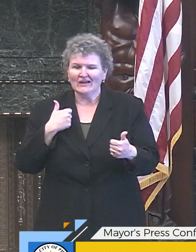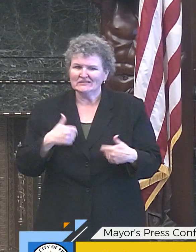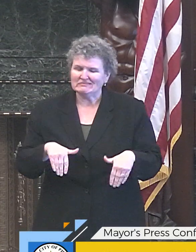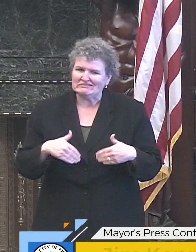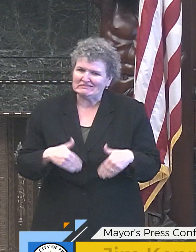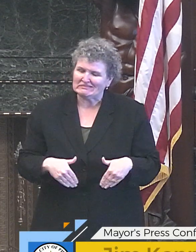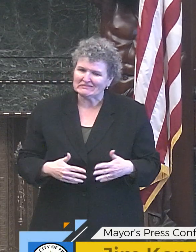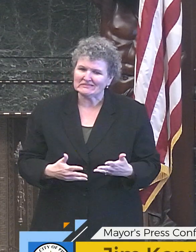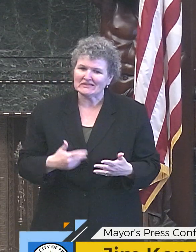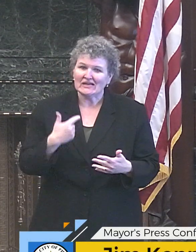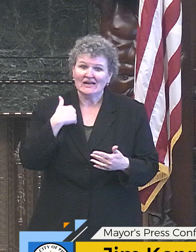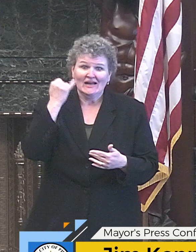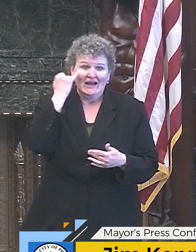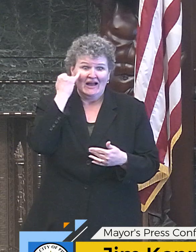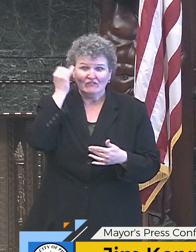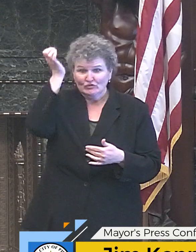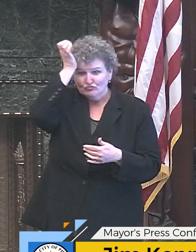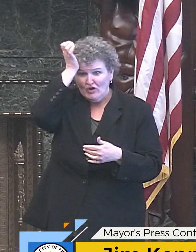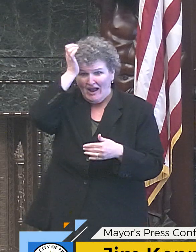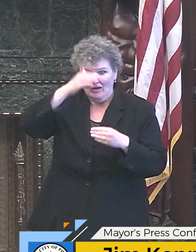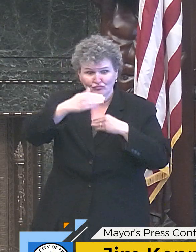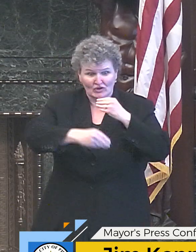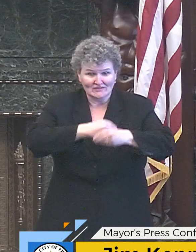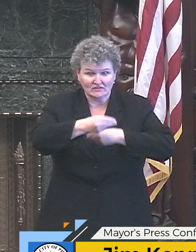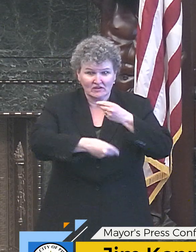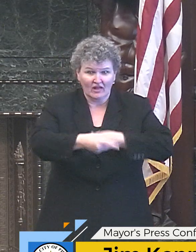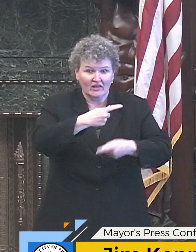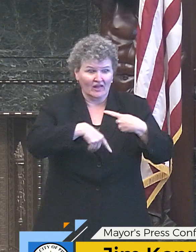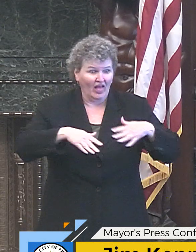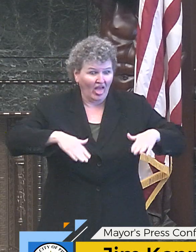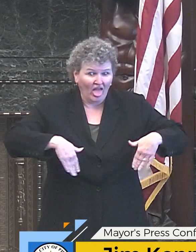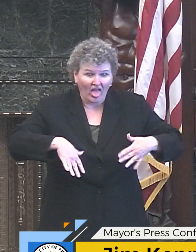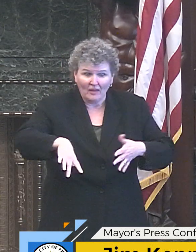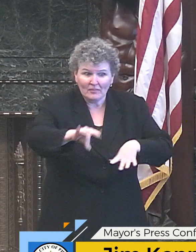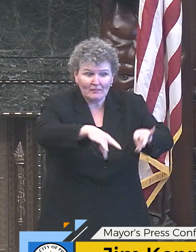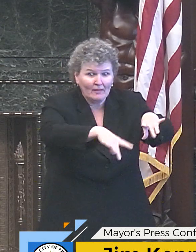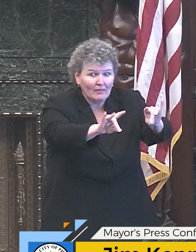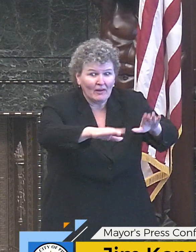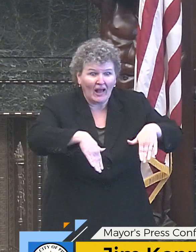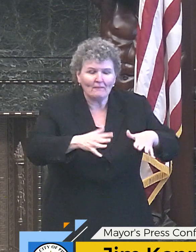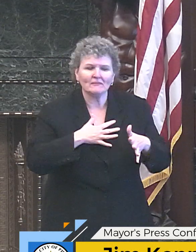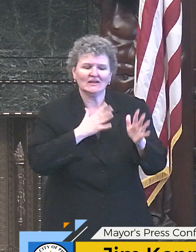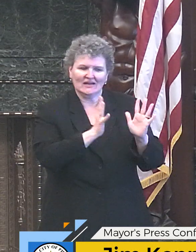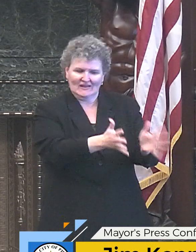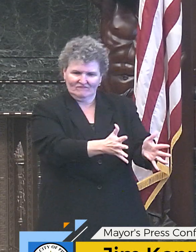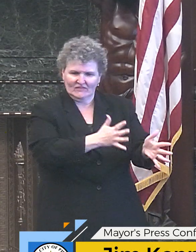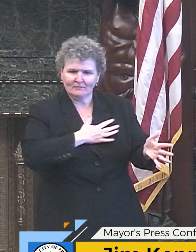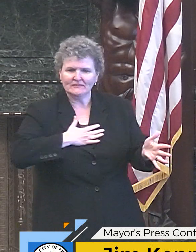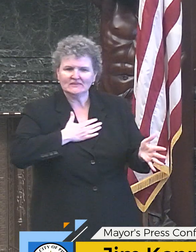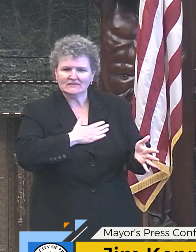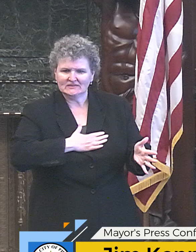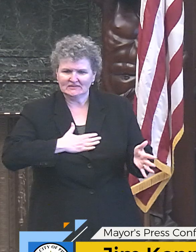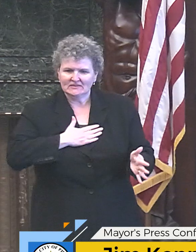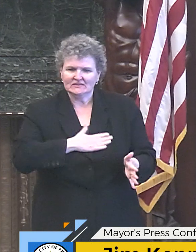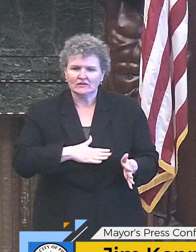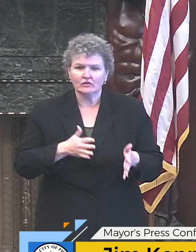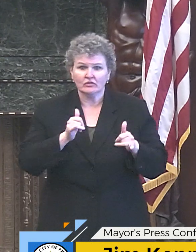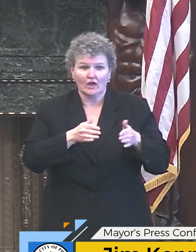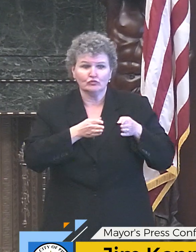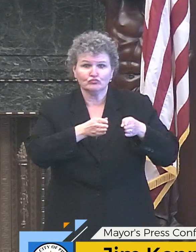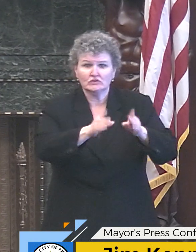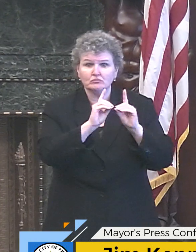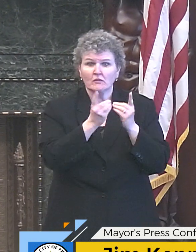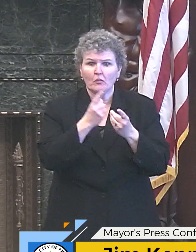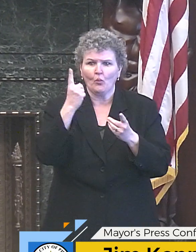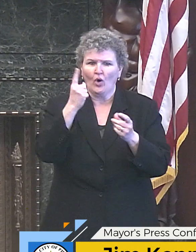trash or recycling did not get picked up, please leave it out in its normal spot for pickup. The streets department is currently 1 day behind